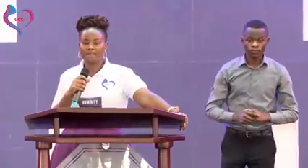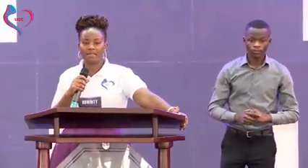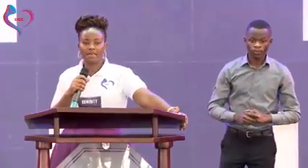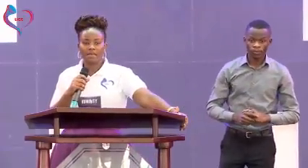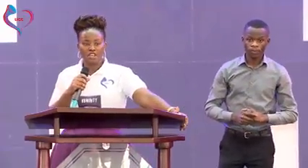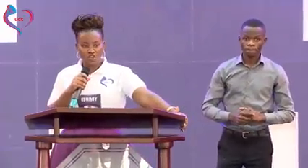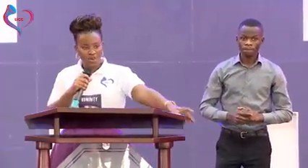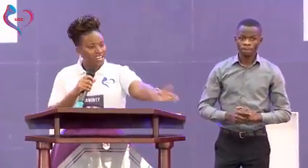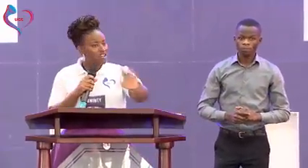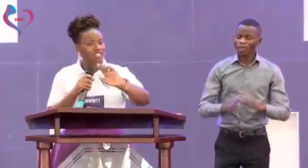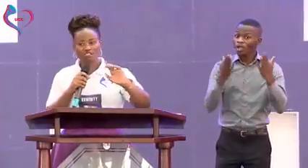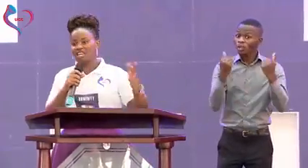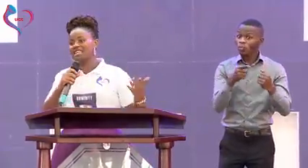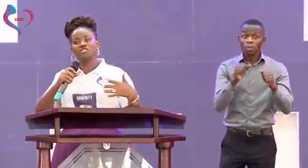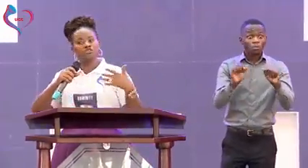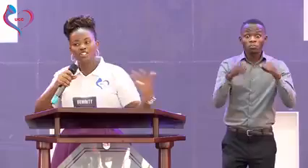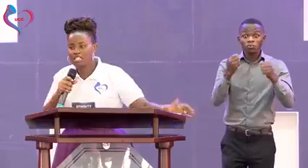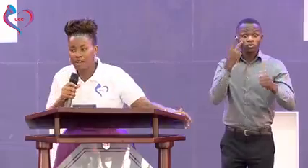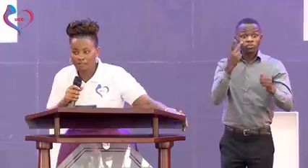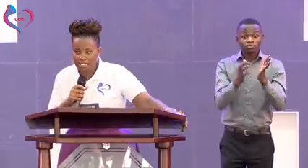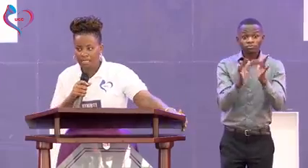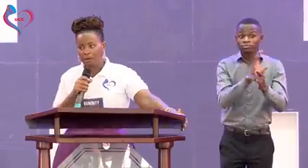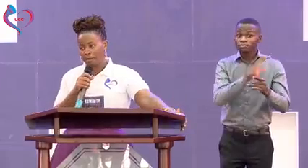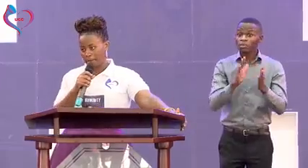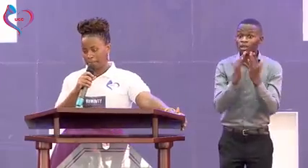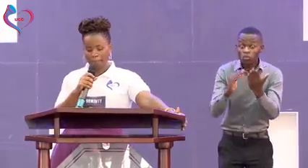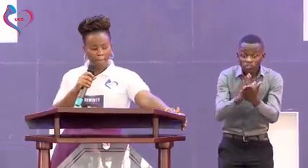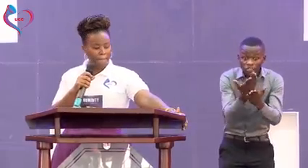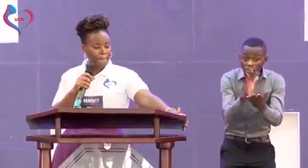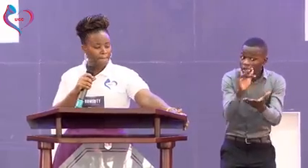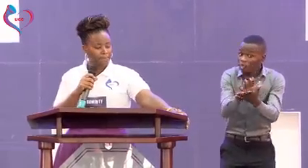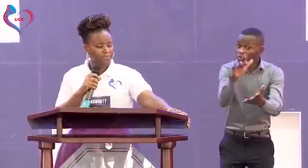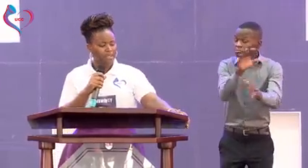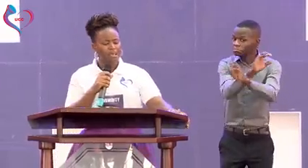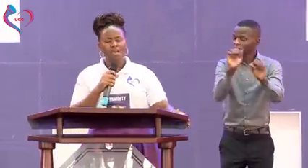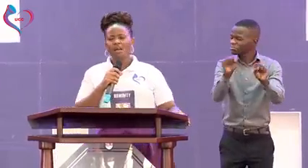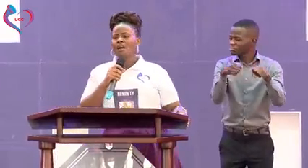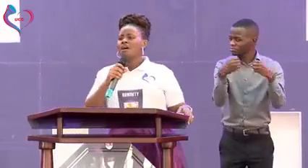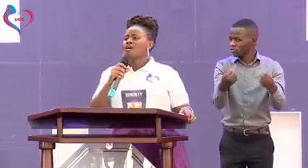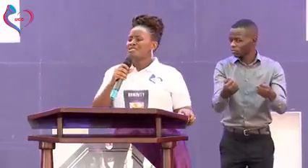cannot see Christ and you don't share of his glory. So